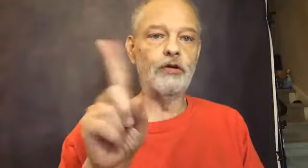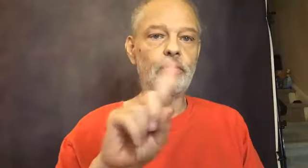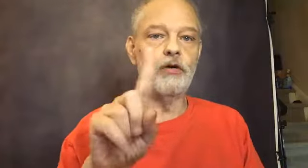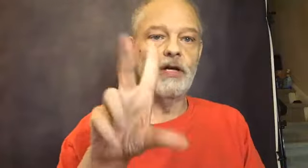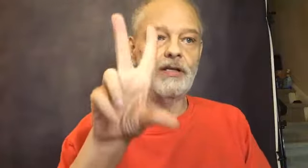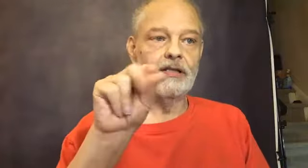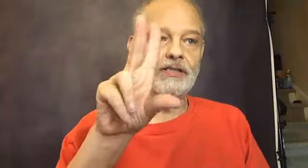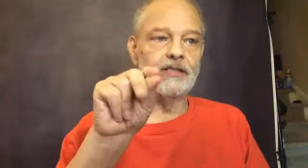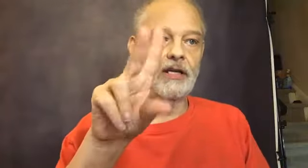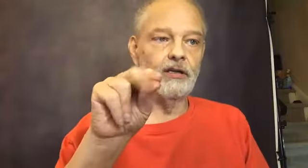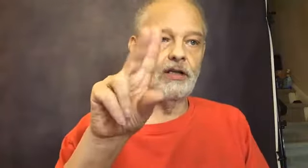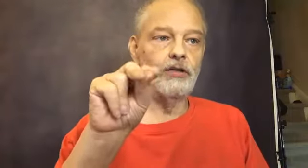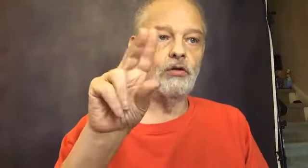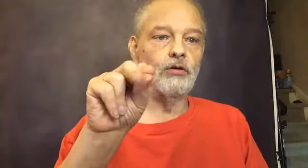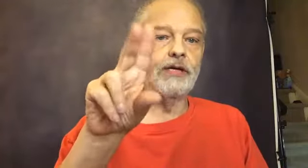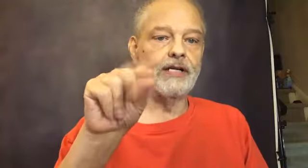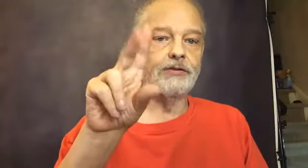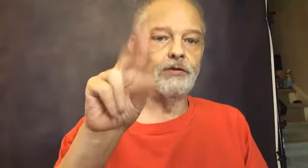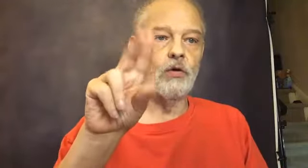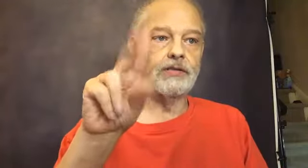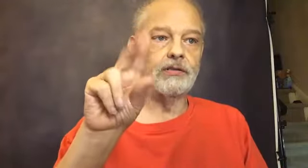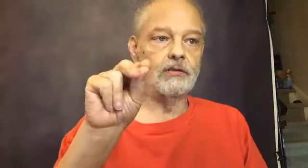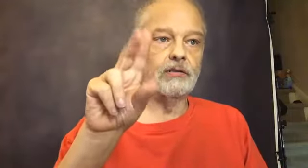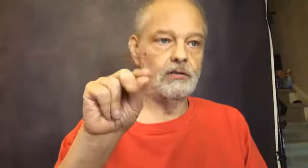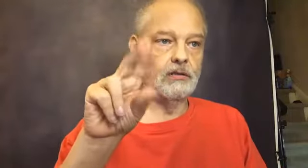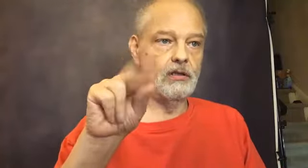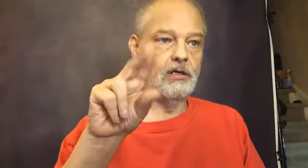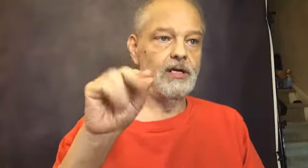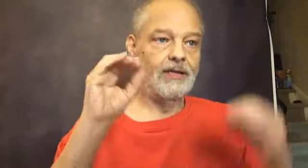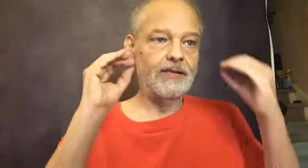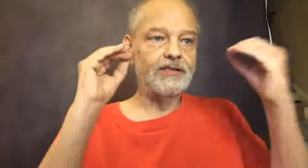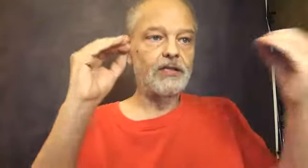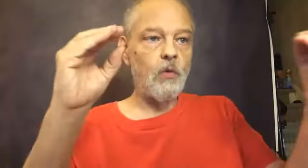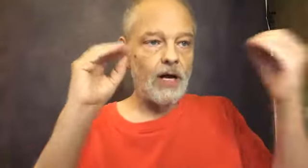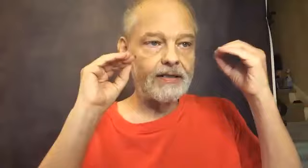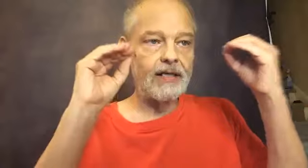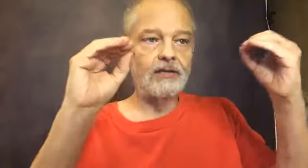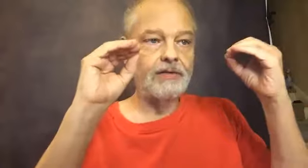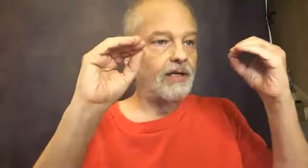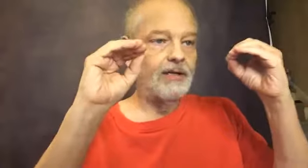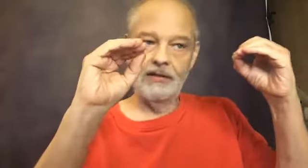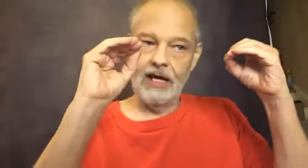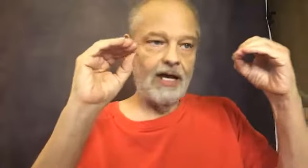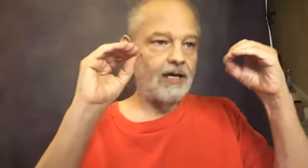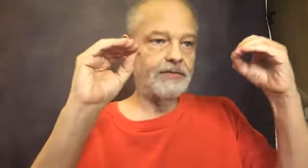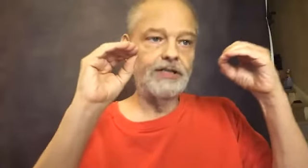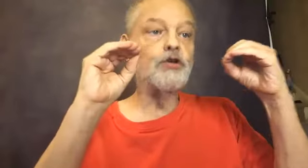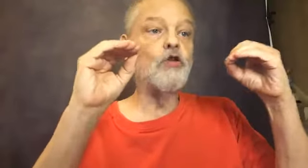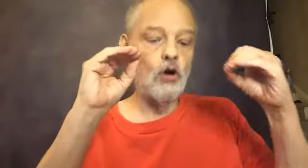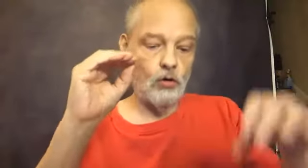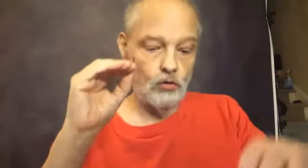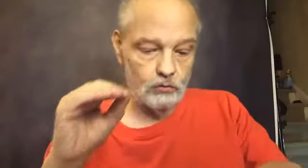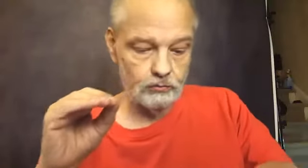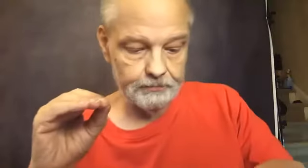No. This is a no to a yes or no question. This is a quantitative. I have 0